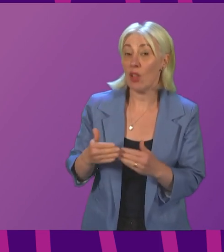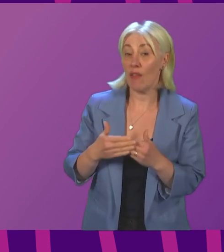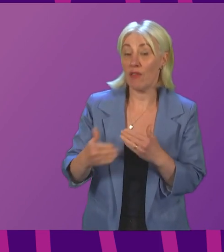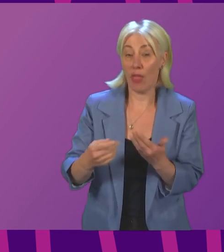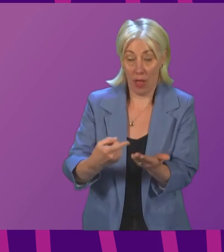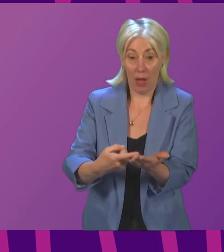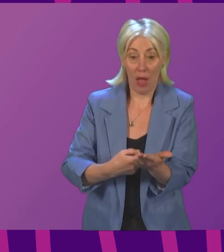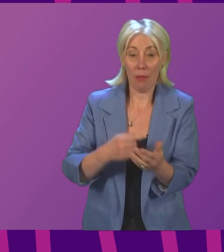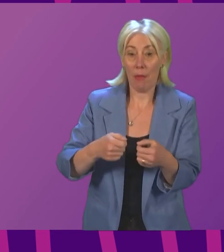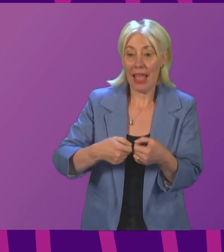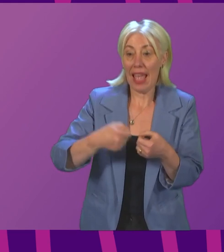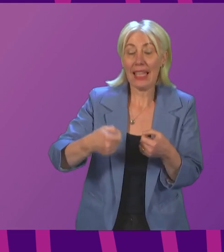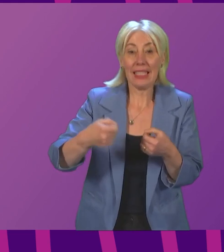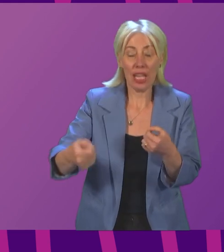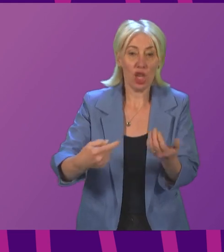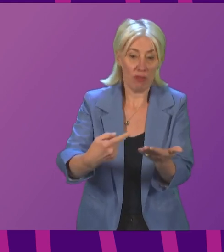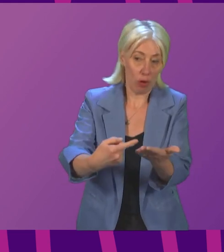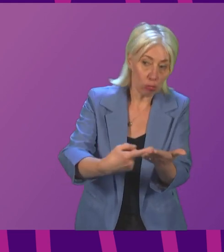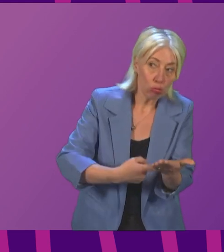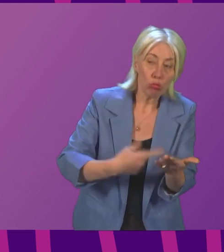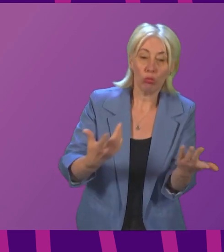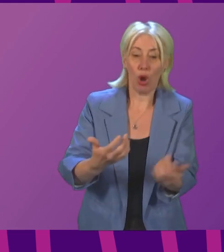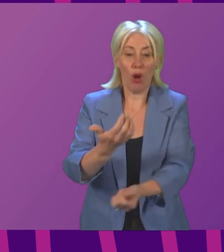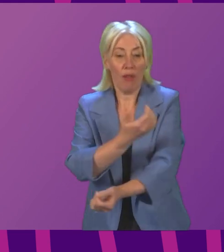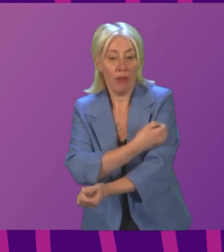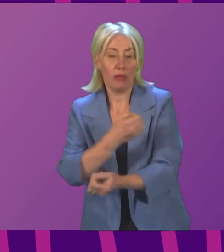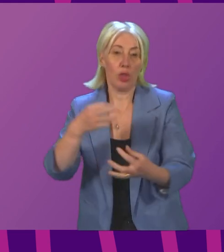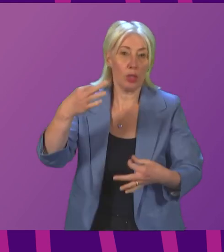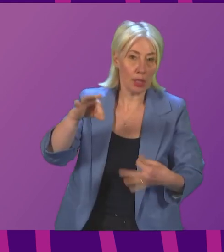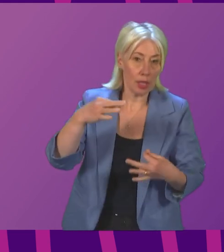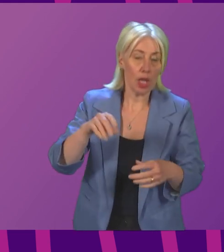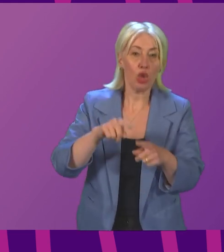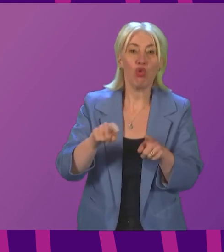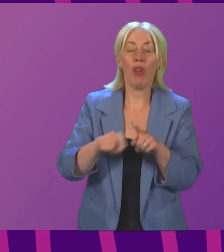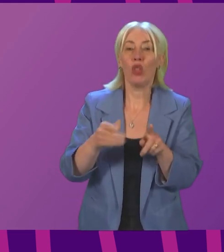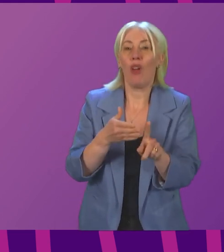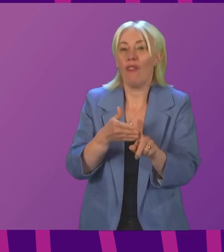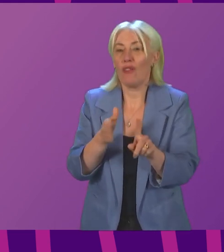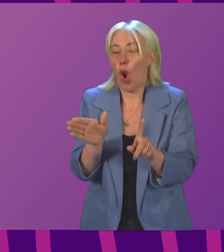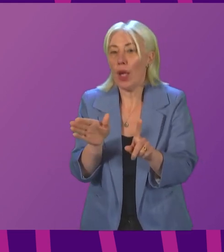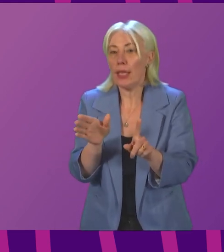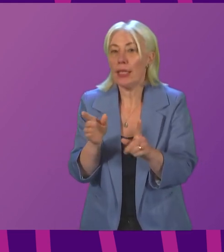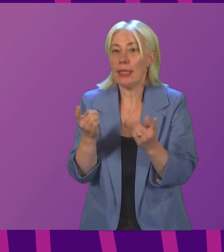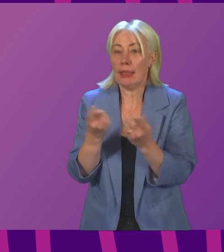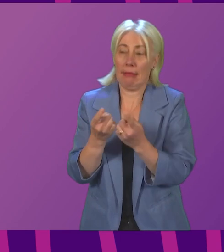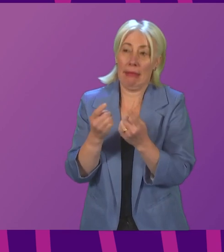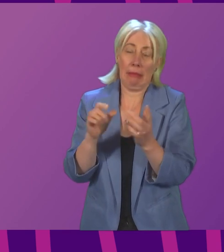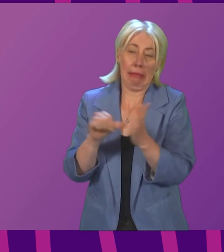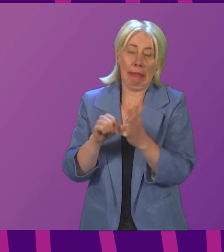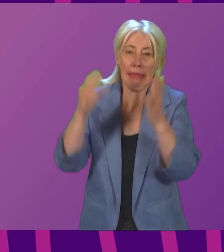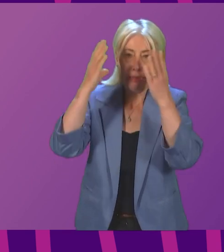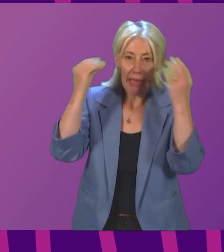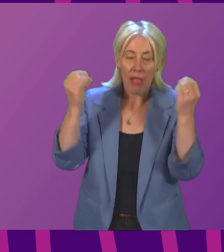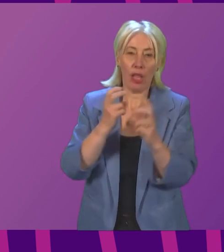such as an extension of mitigations or vaccine certification to avoid the kinds of restrictions seen in Austria and the Netherlands,